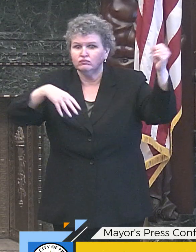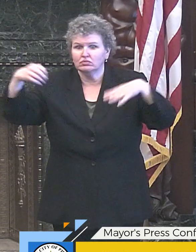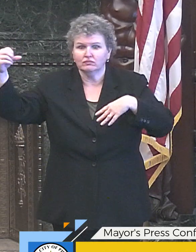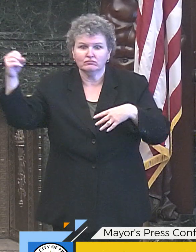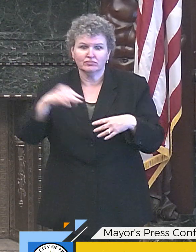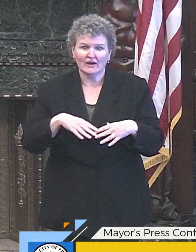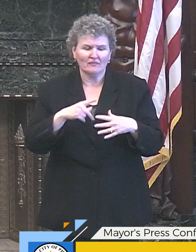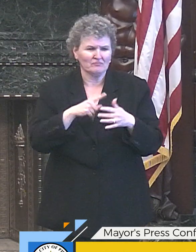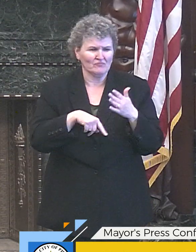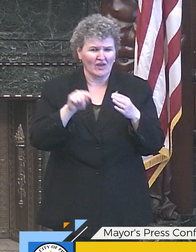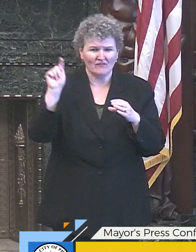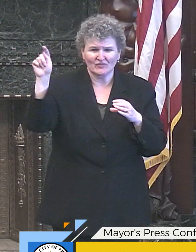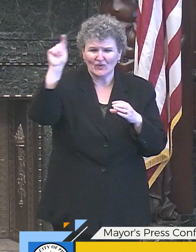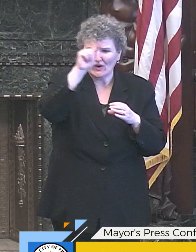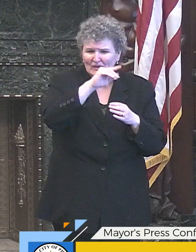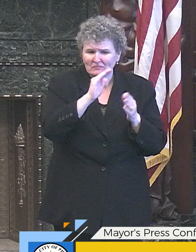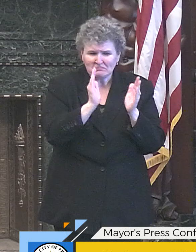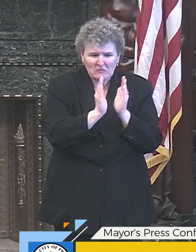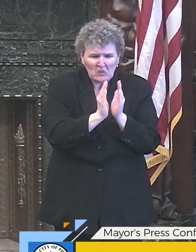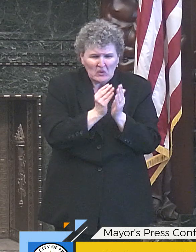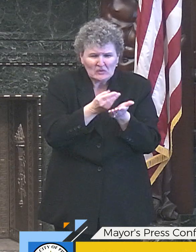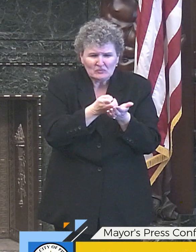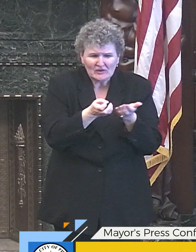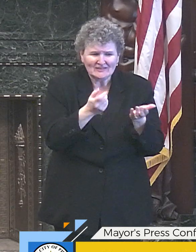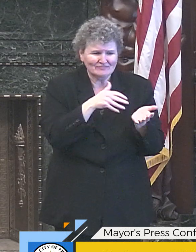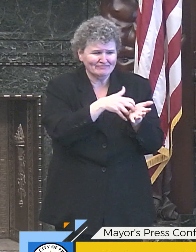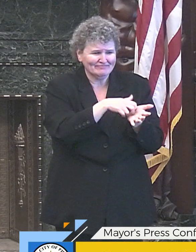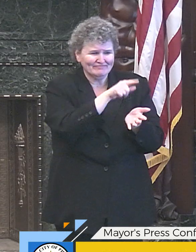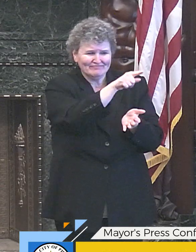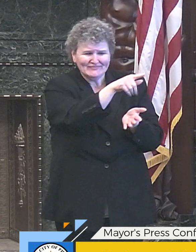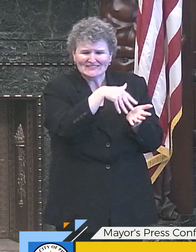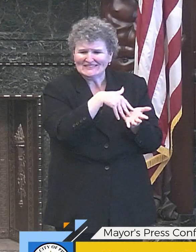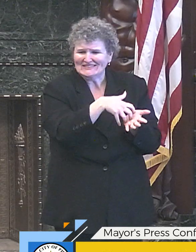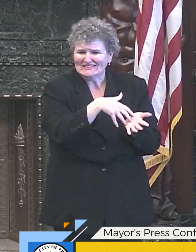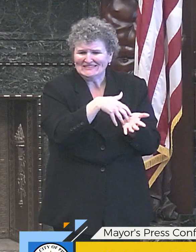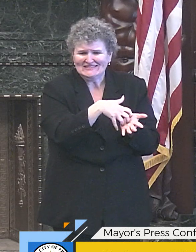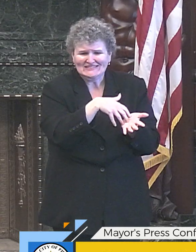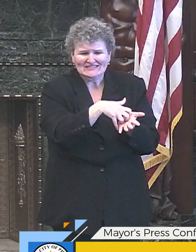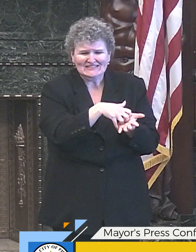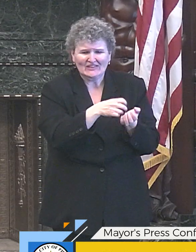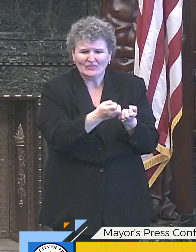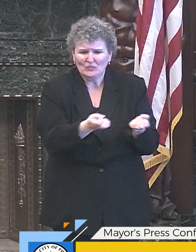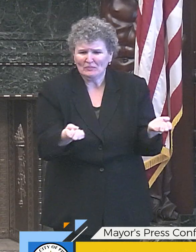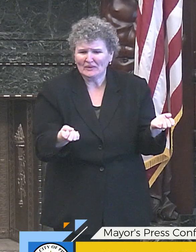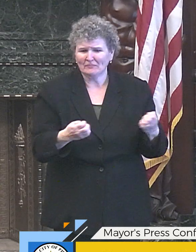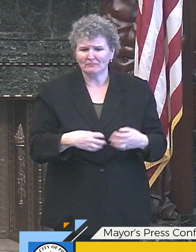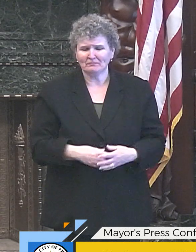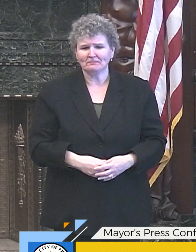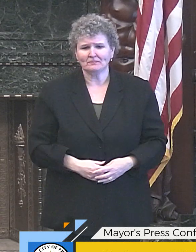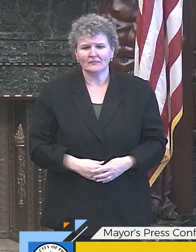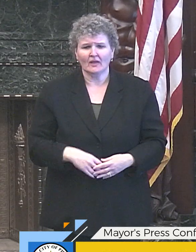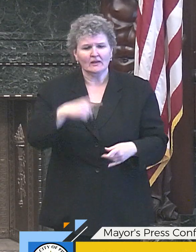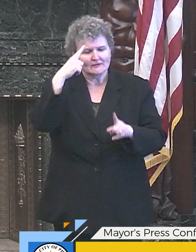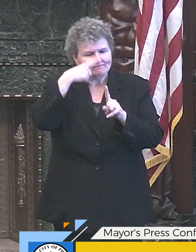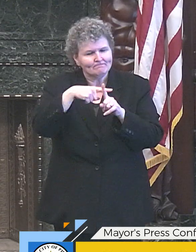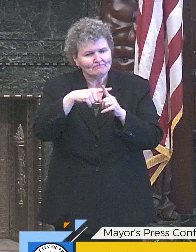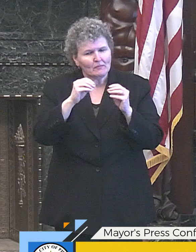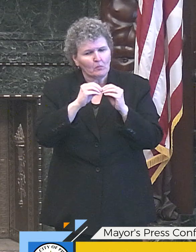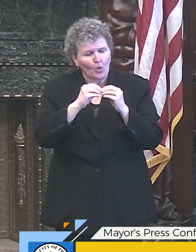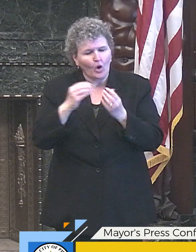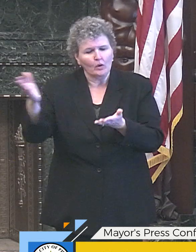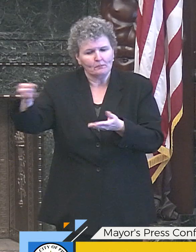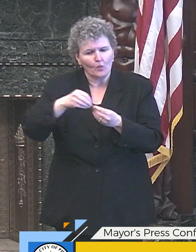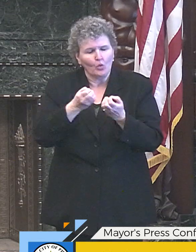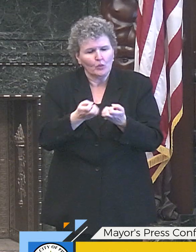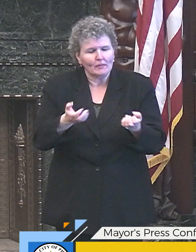we're going to continue to vet those sources, and are optimistic that we're going to be able to find additional equipment shortly. And do